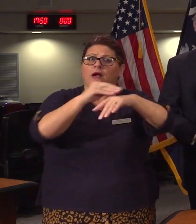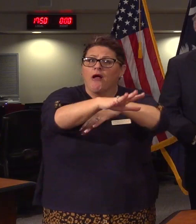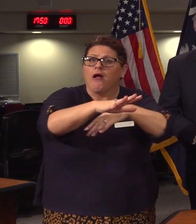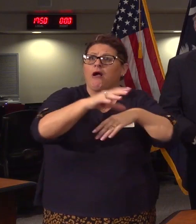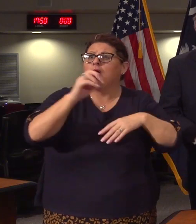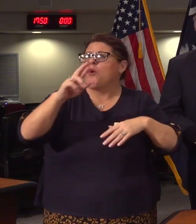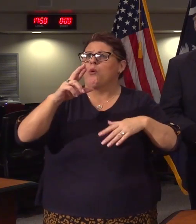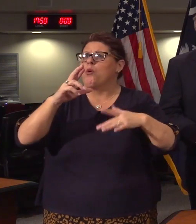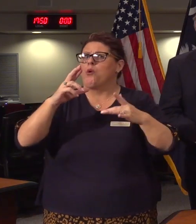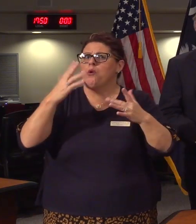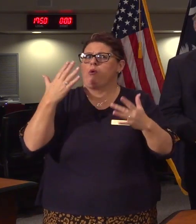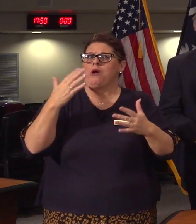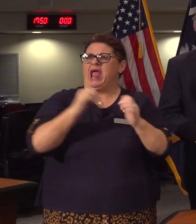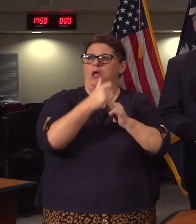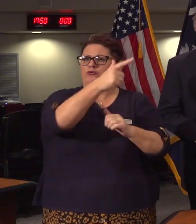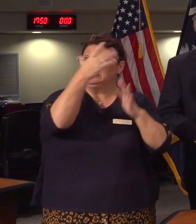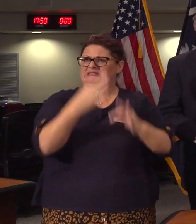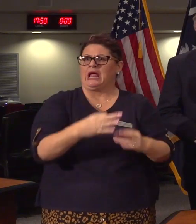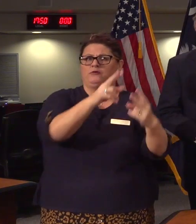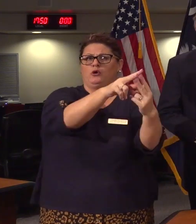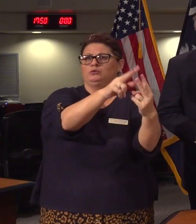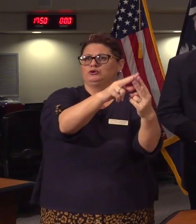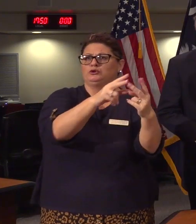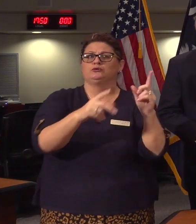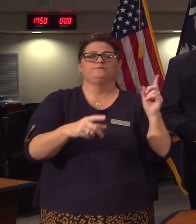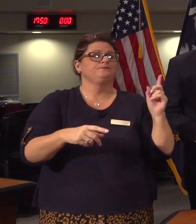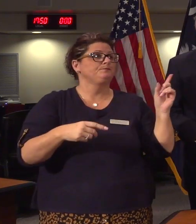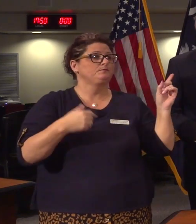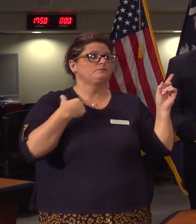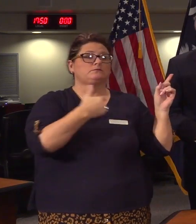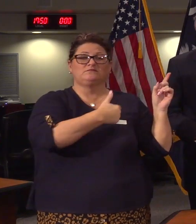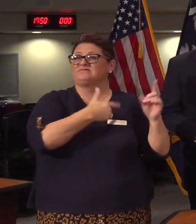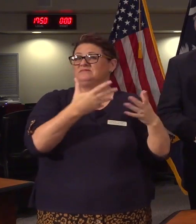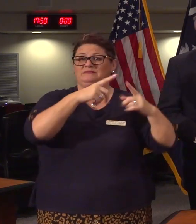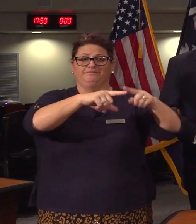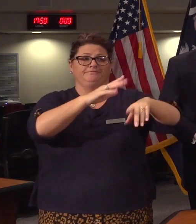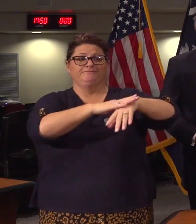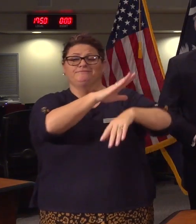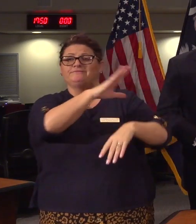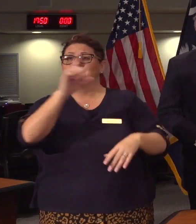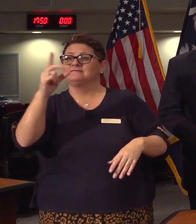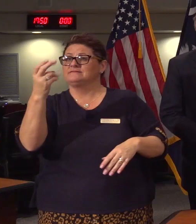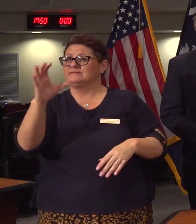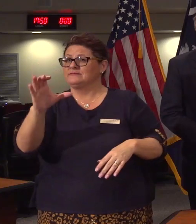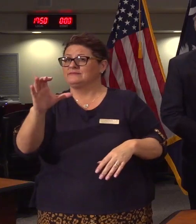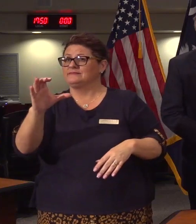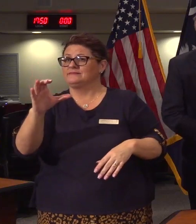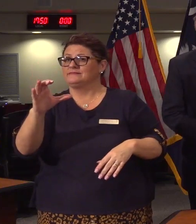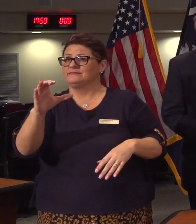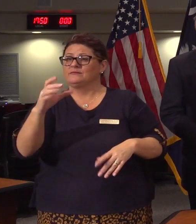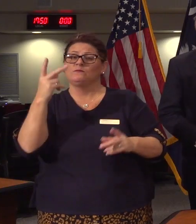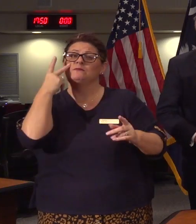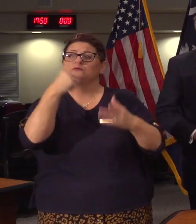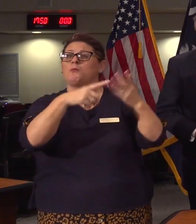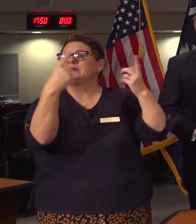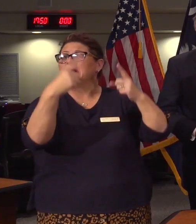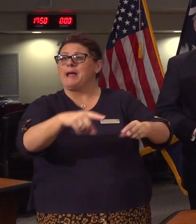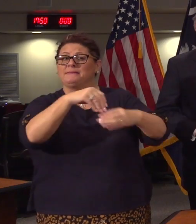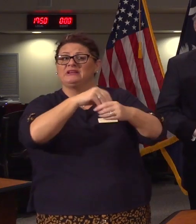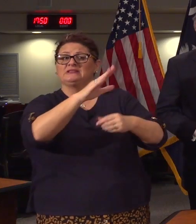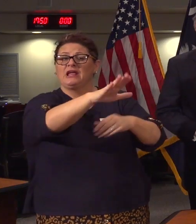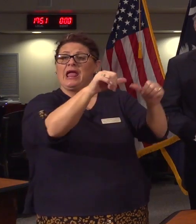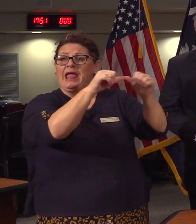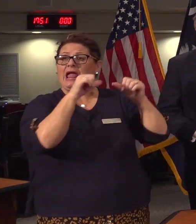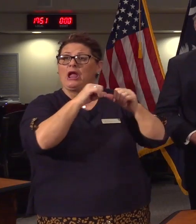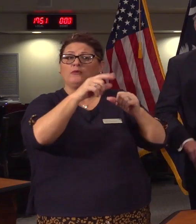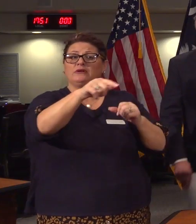procedure work? Right, and I think we rely again on DHEC. They're looking at the facts of what's happening in those districts.